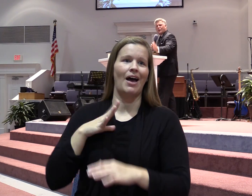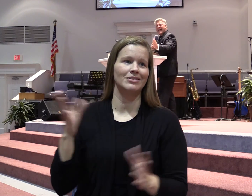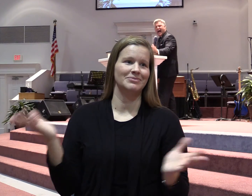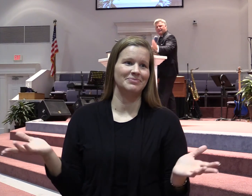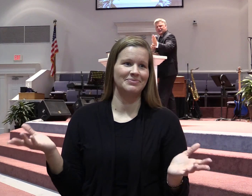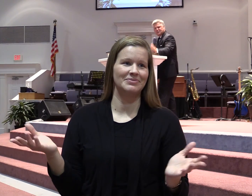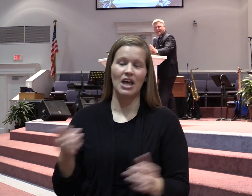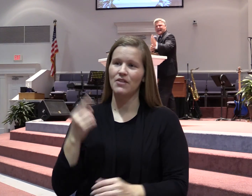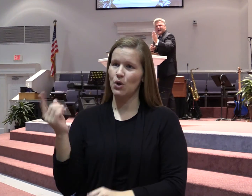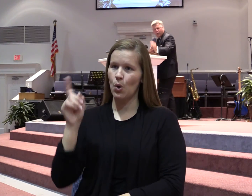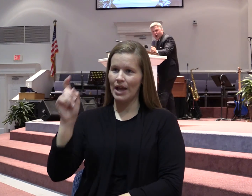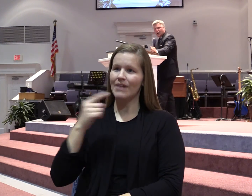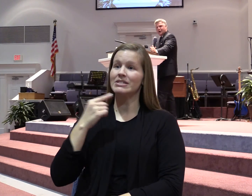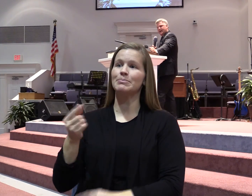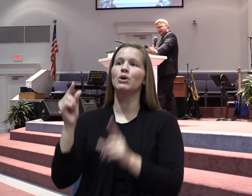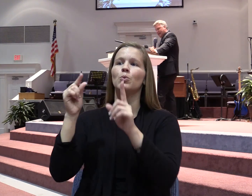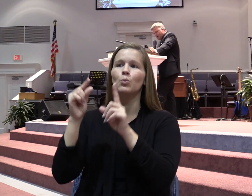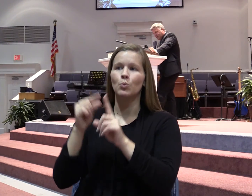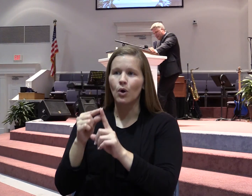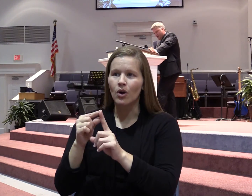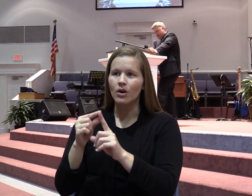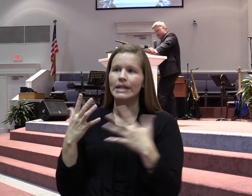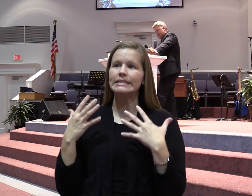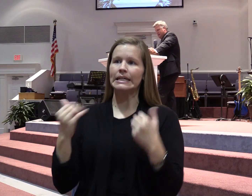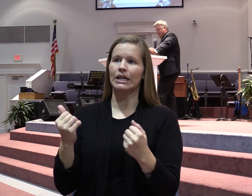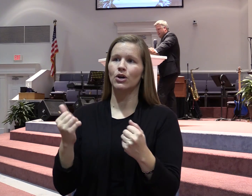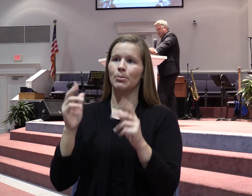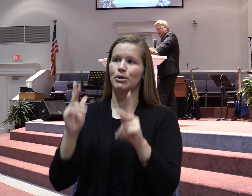you only have to speak a word to heal someone,